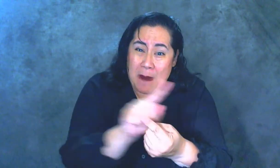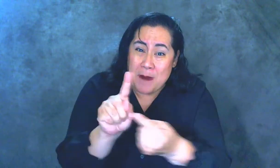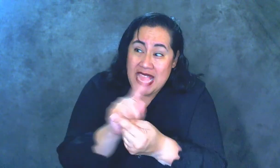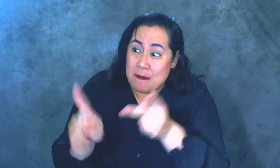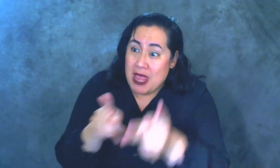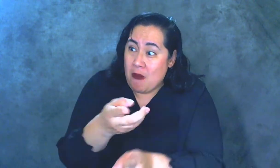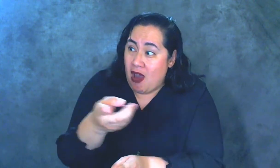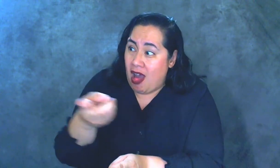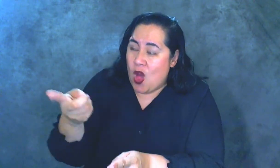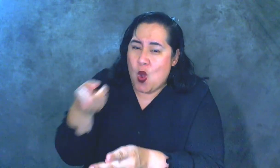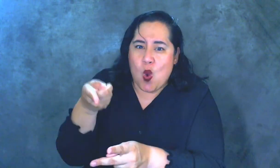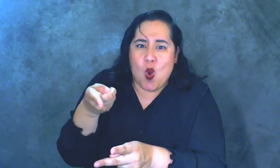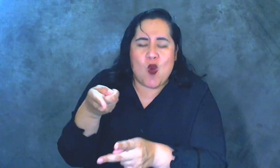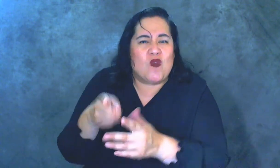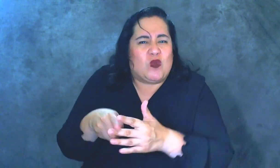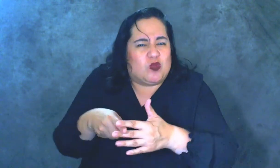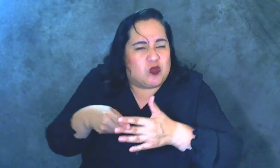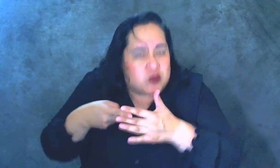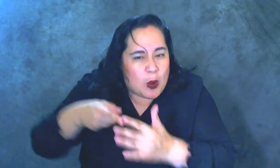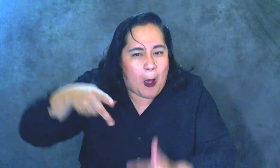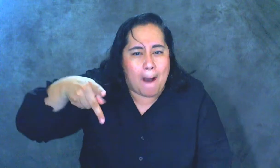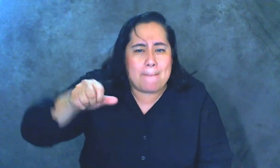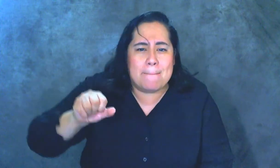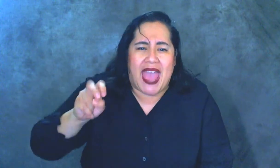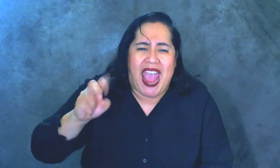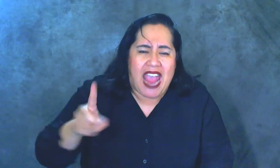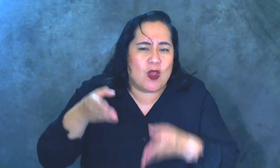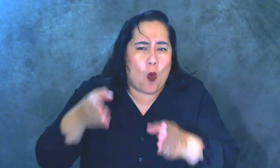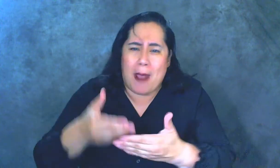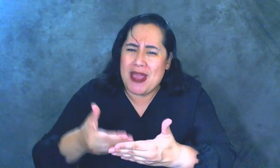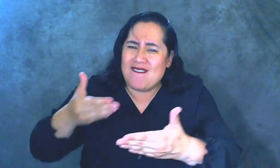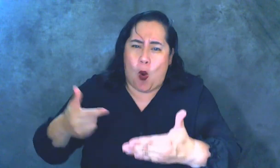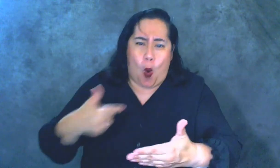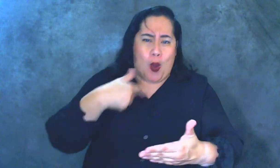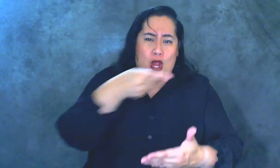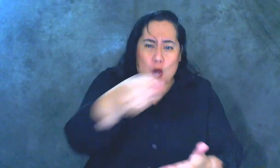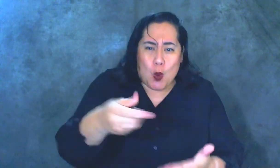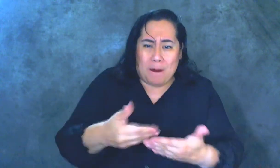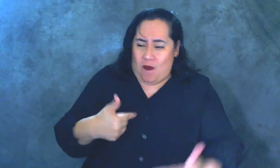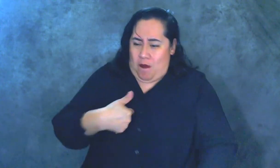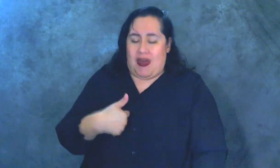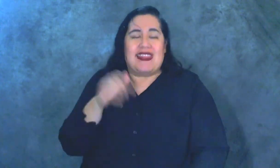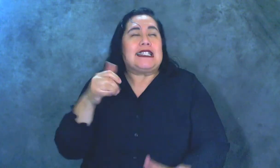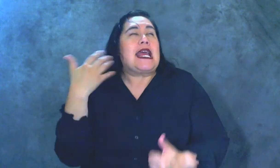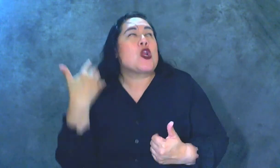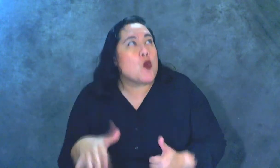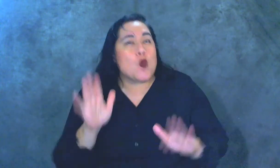people who have paved the way before you and me. It's incredible.